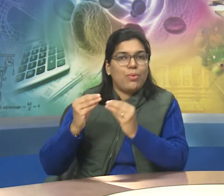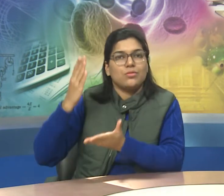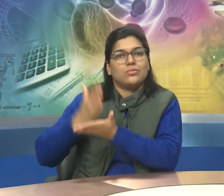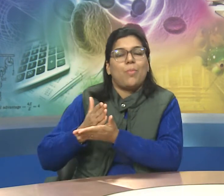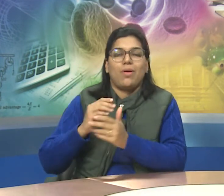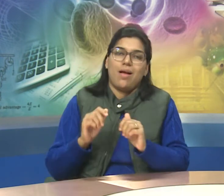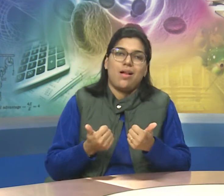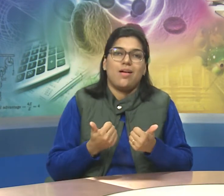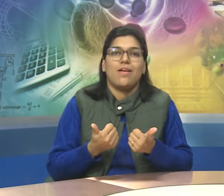stress,